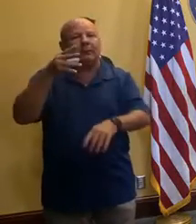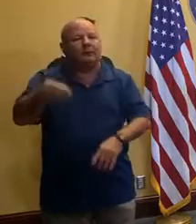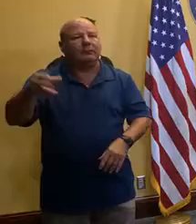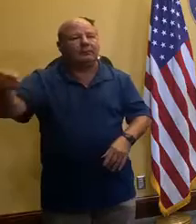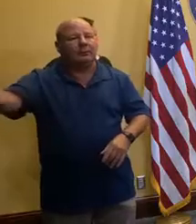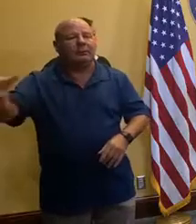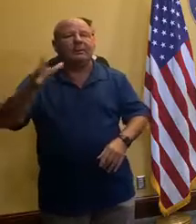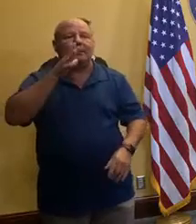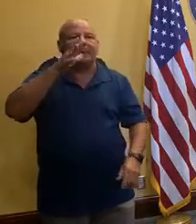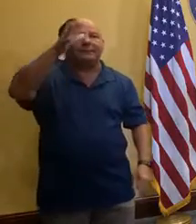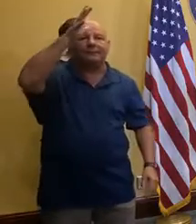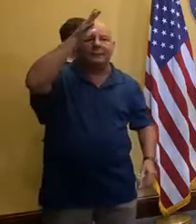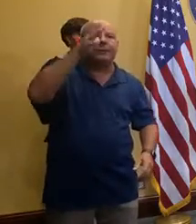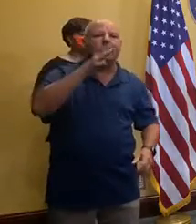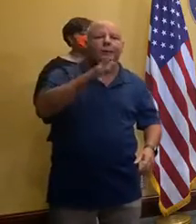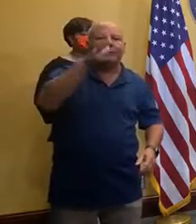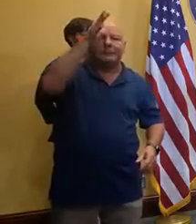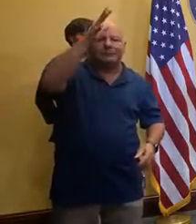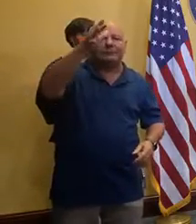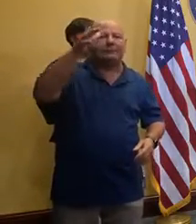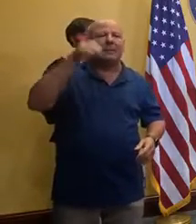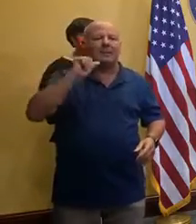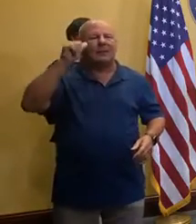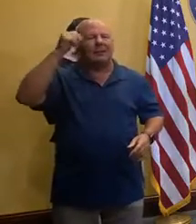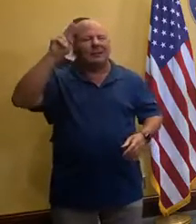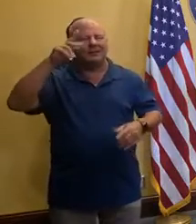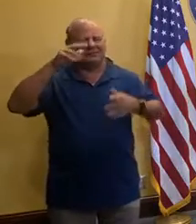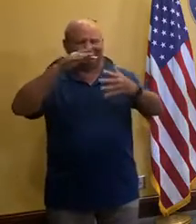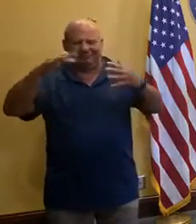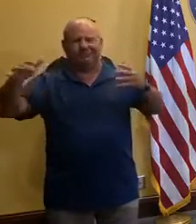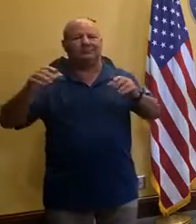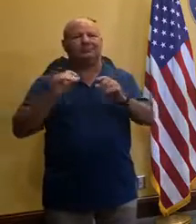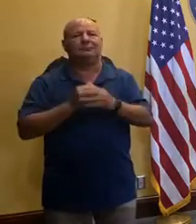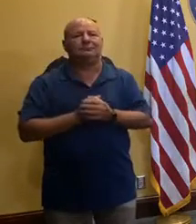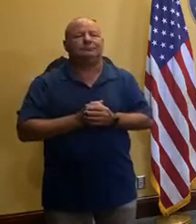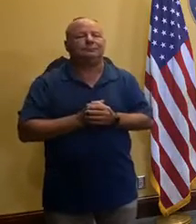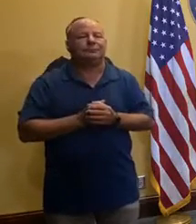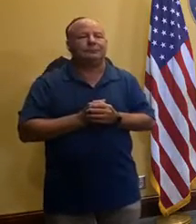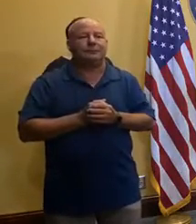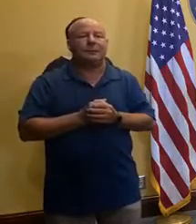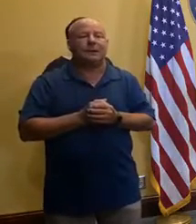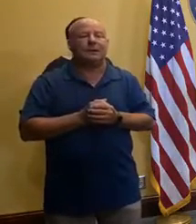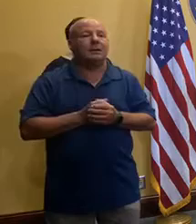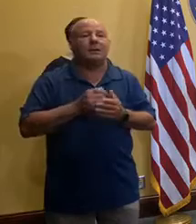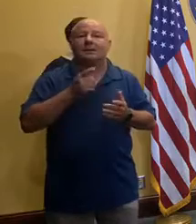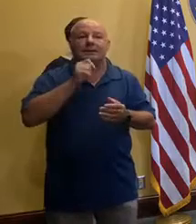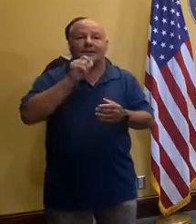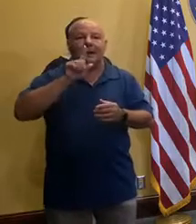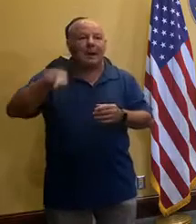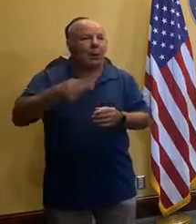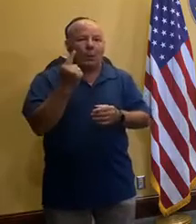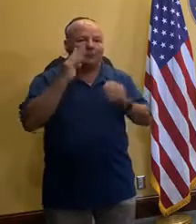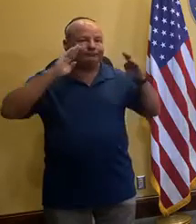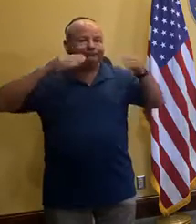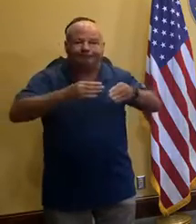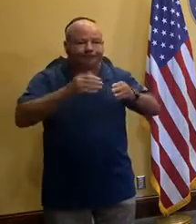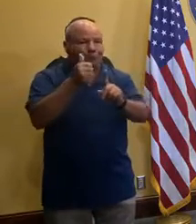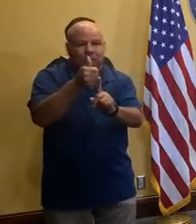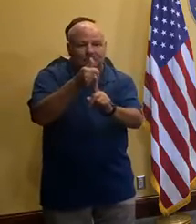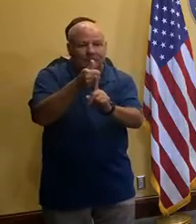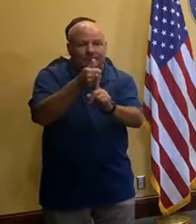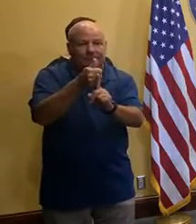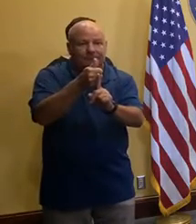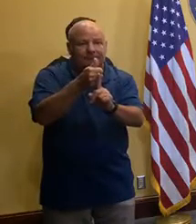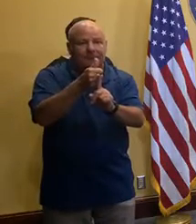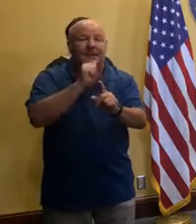uncles, whomever in your family who may be a part of that vulnerable population. This is not just about you. This is not just